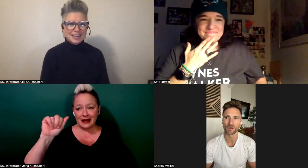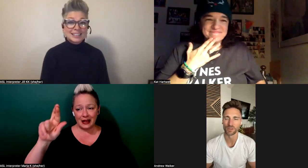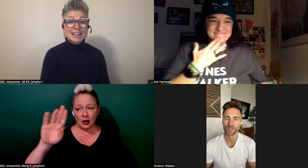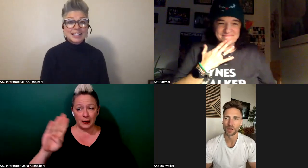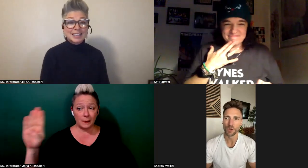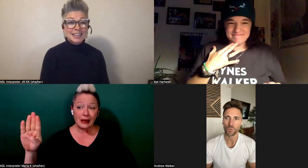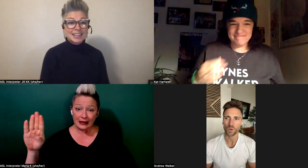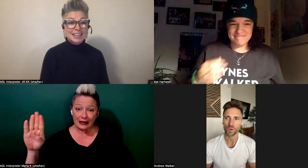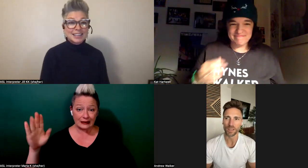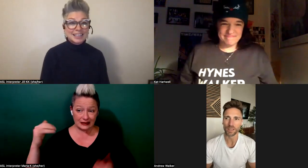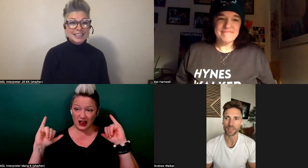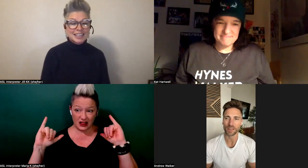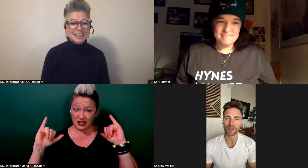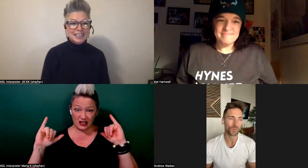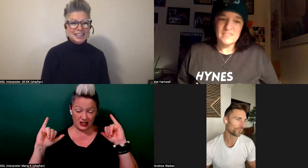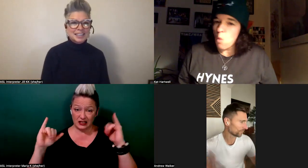now, so we're